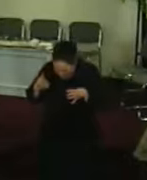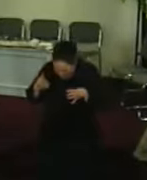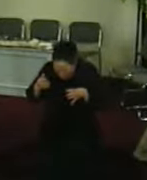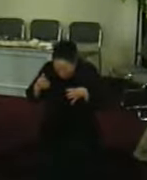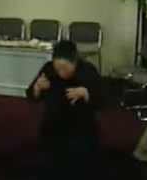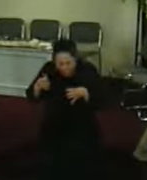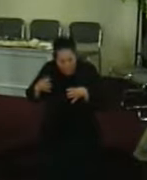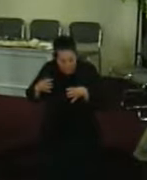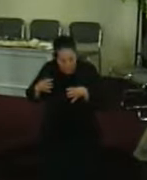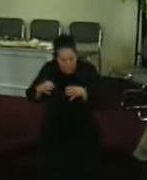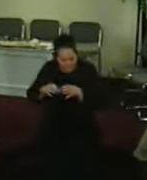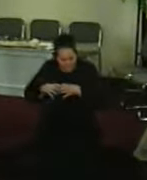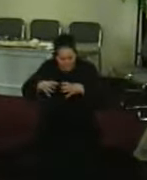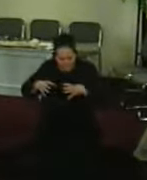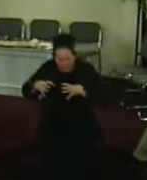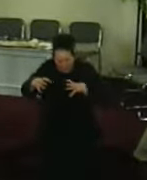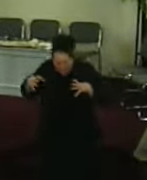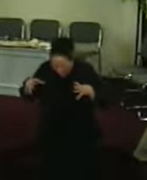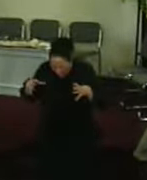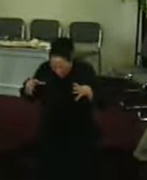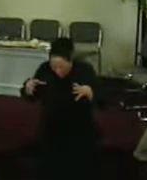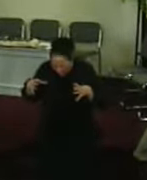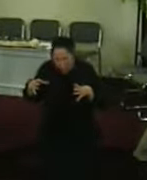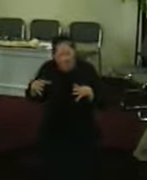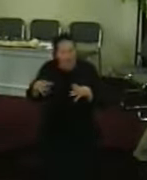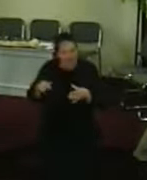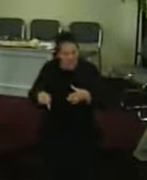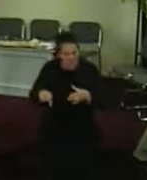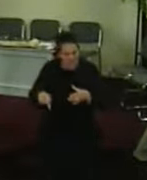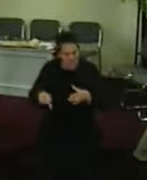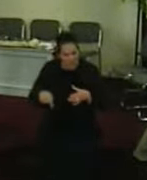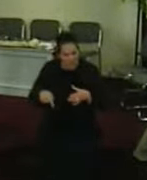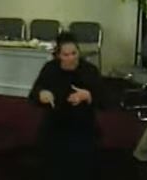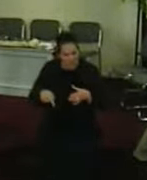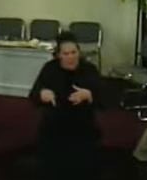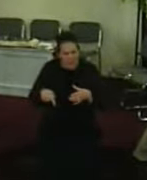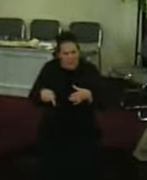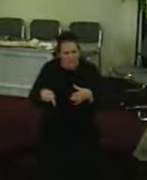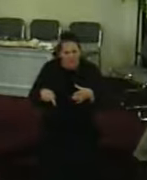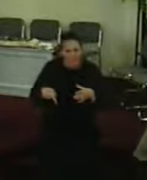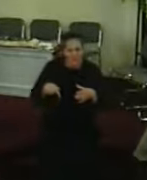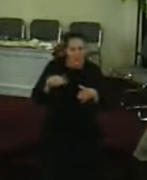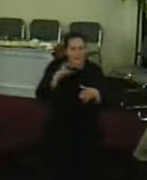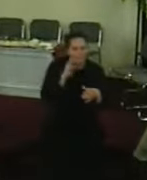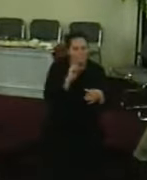know. And I mean, that thing would become a hideous monster.